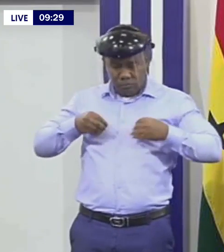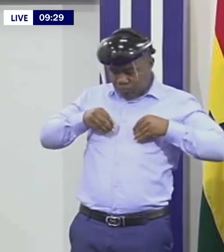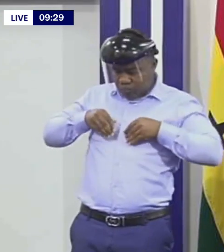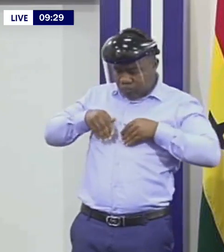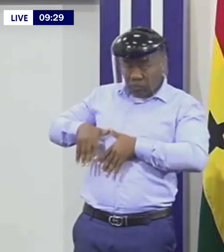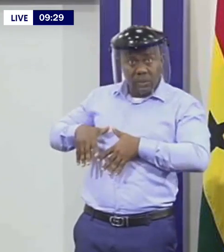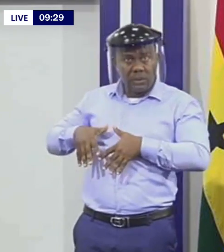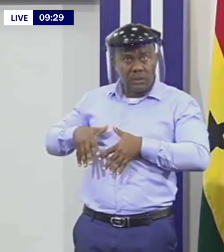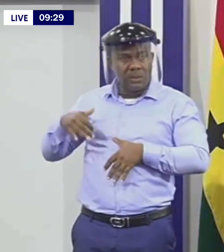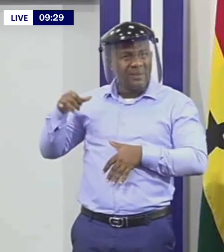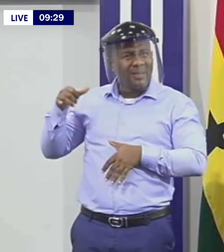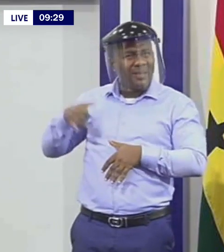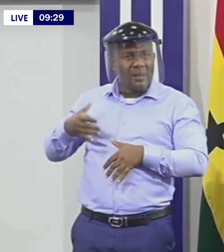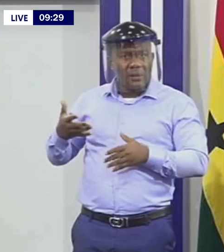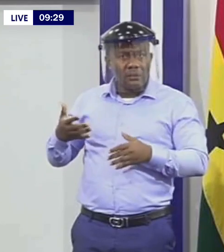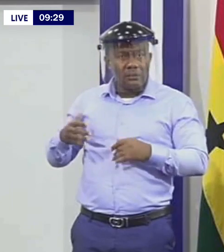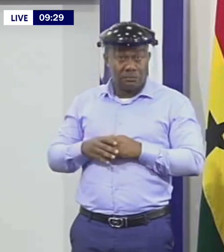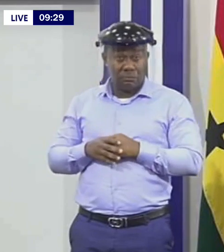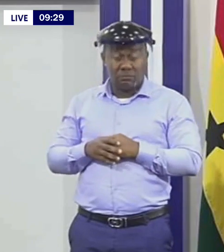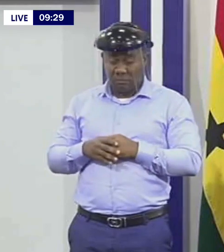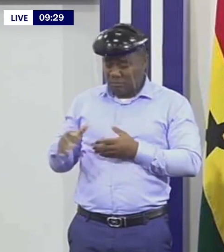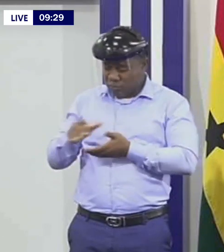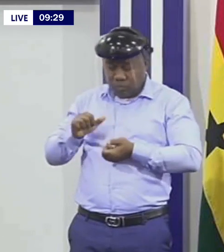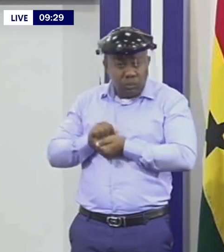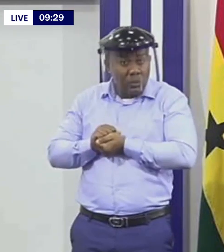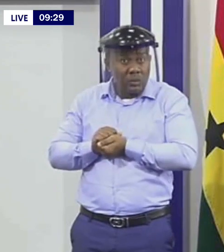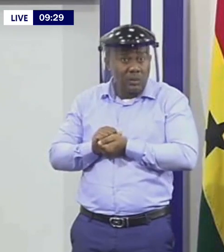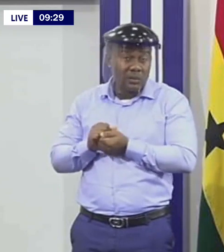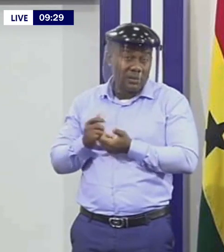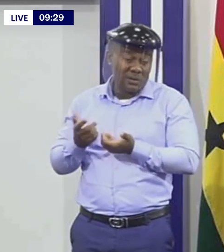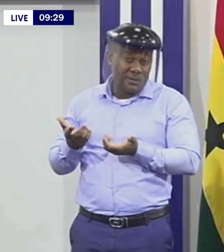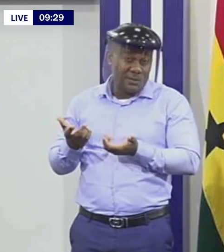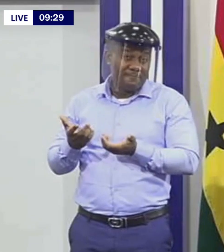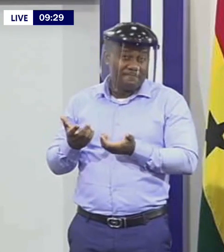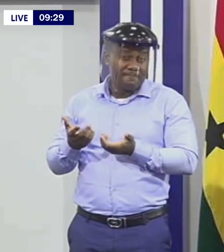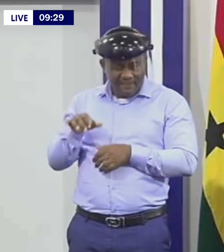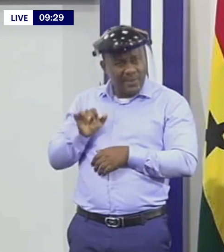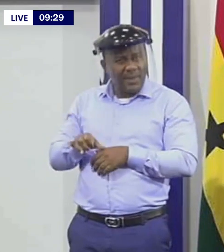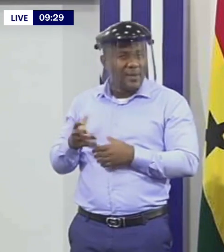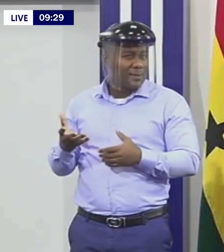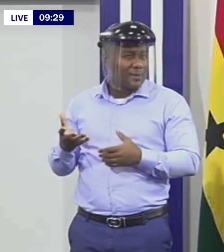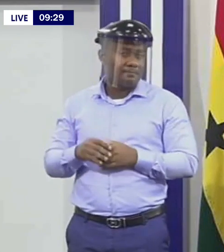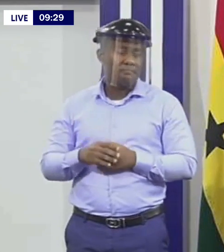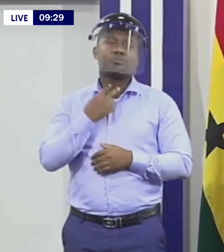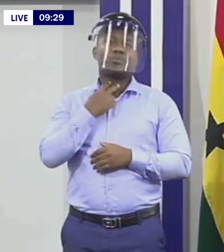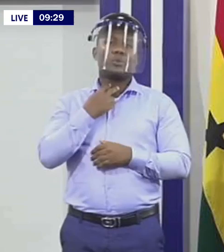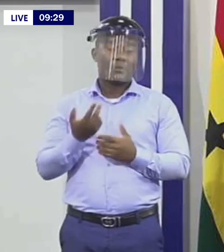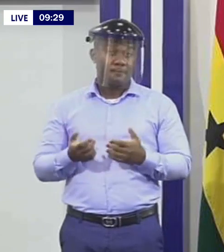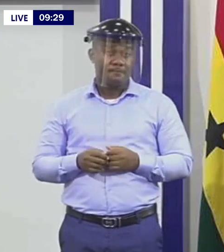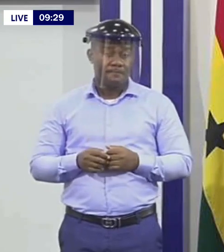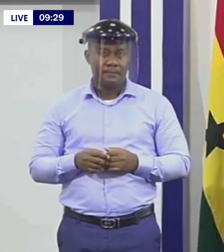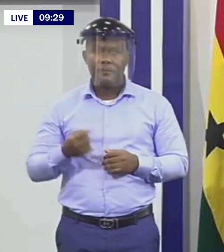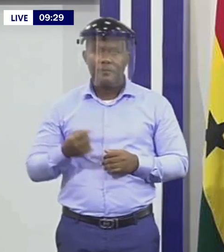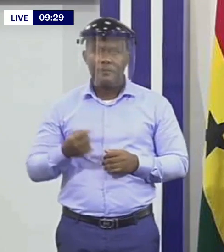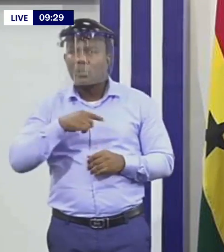and cause massive amount of damage in the process of trying to clean up. And that is how it ends. We as health